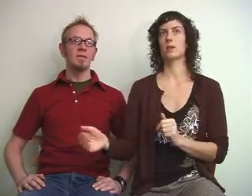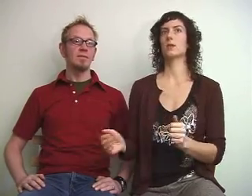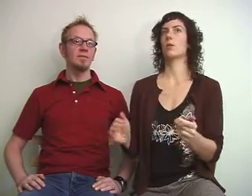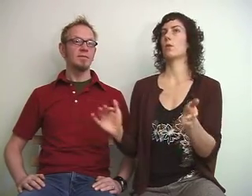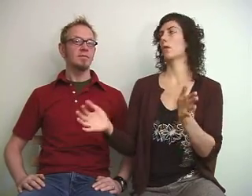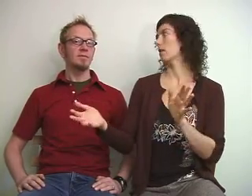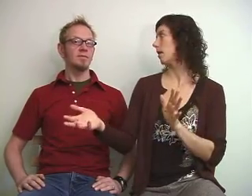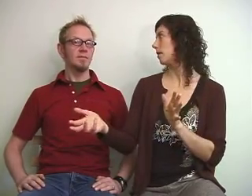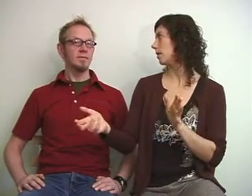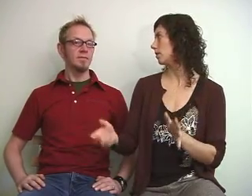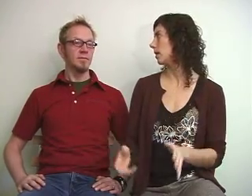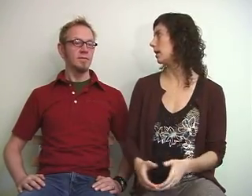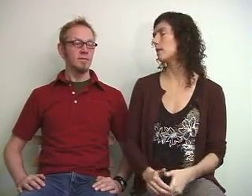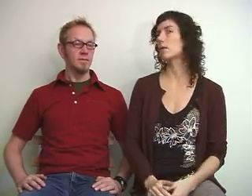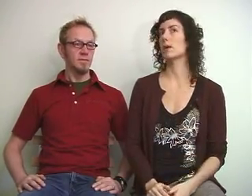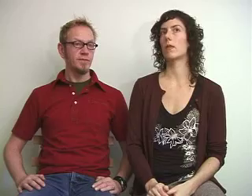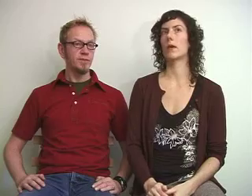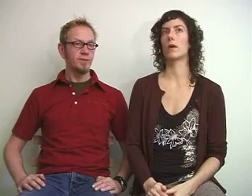space, or anything that we can think of,